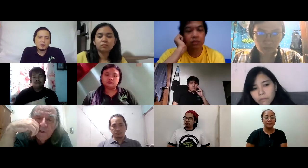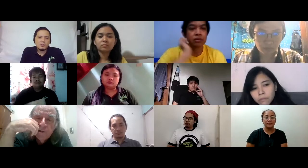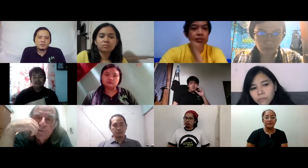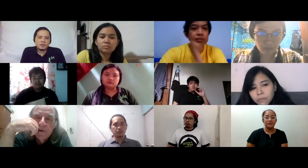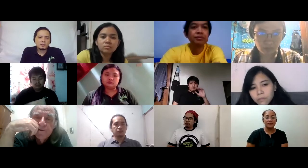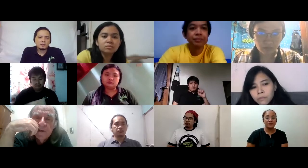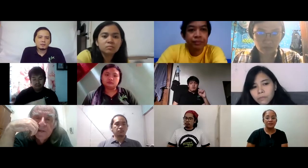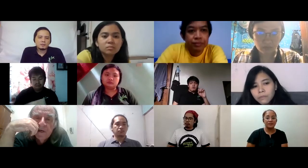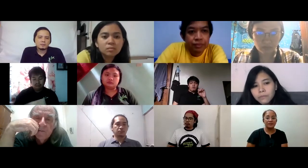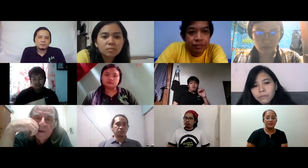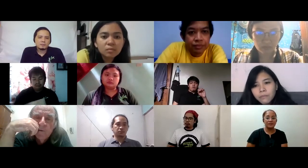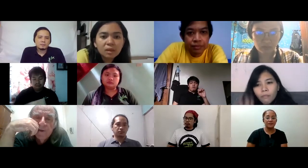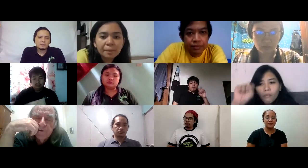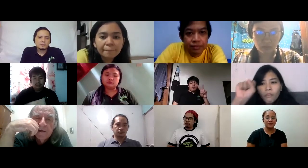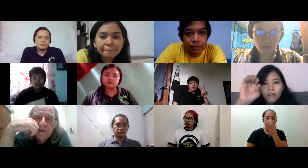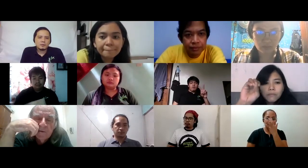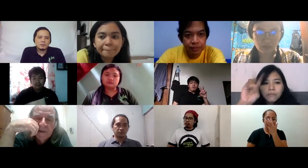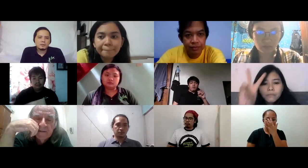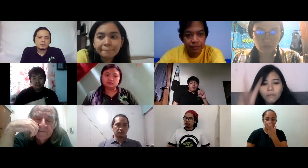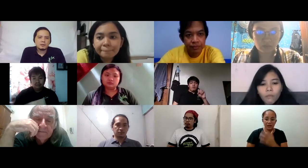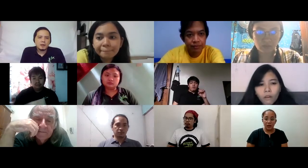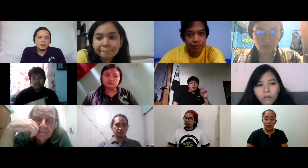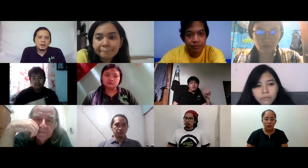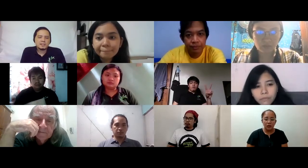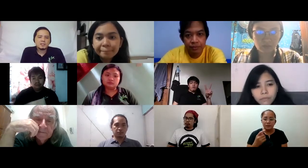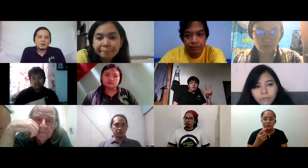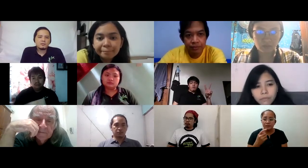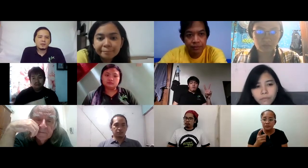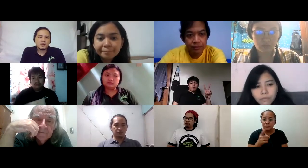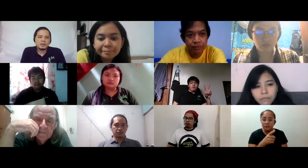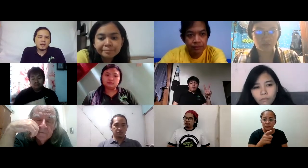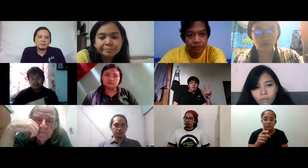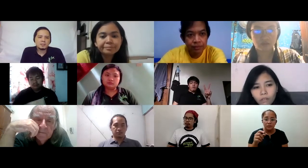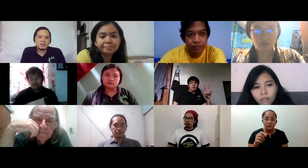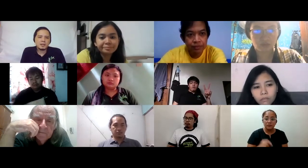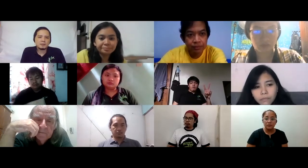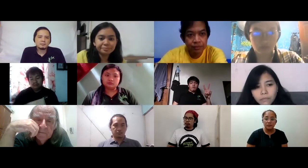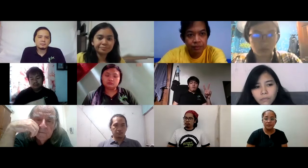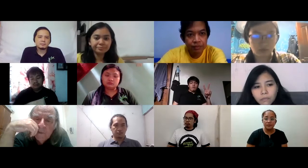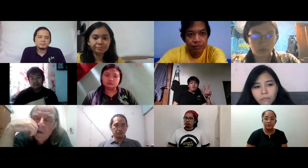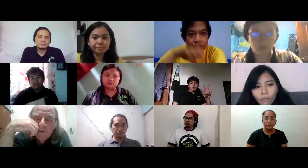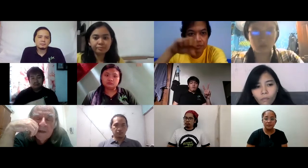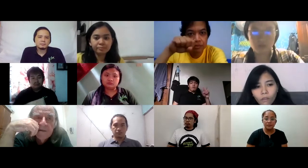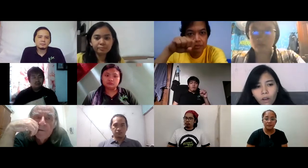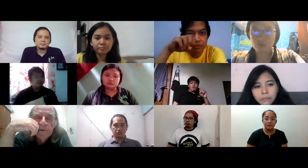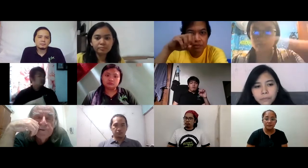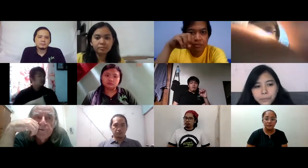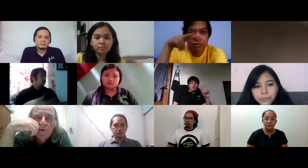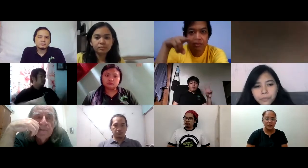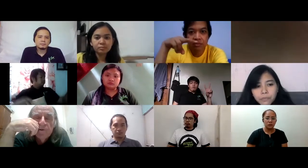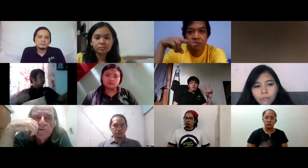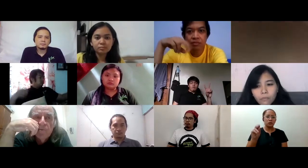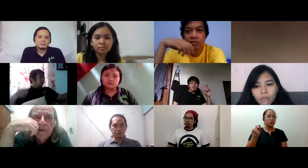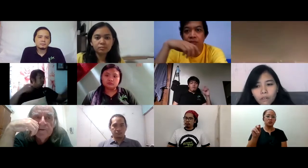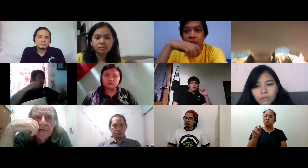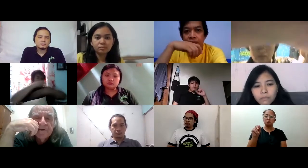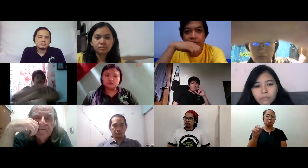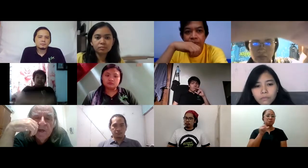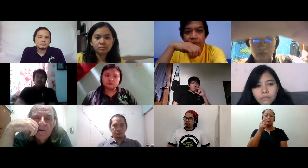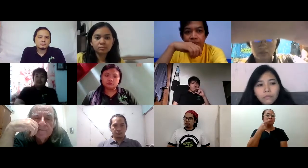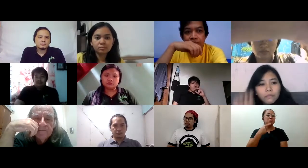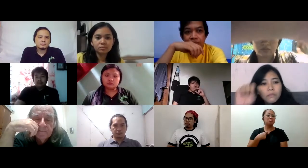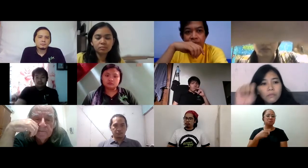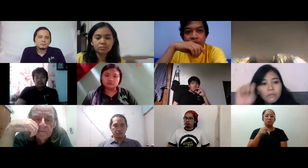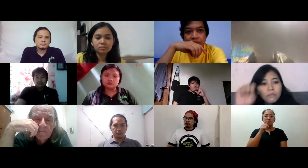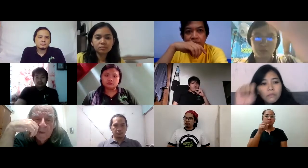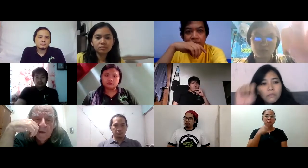What did you SOV. originally tell me? SOV, Yami saying. No, that's not what you told me. You told me it was